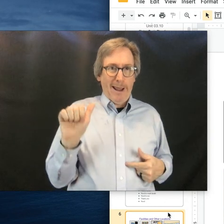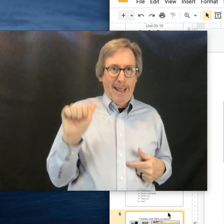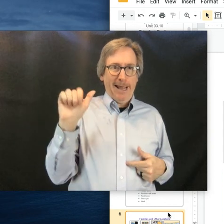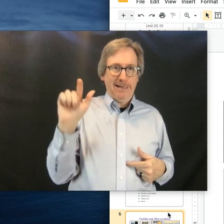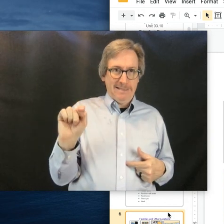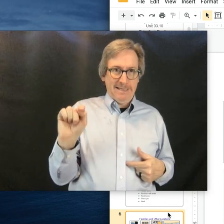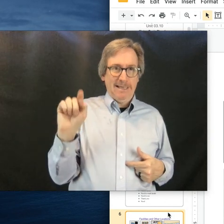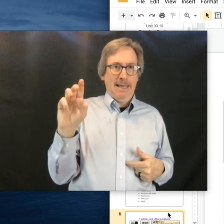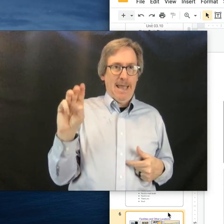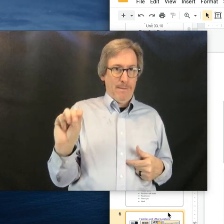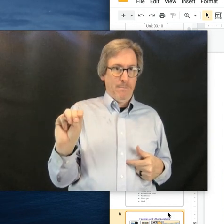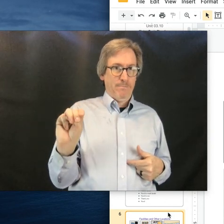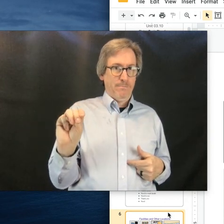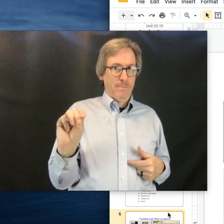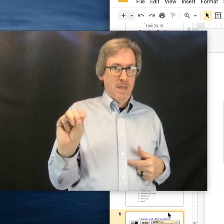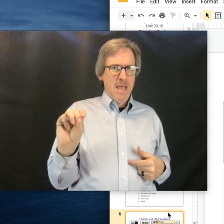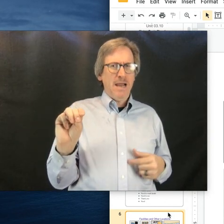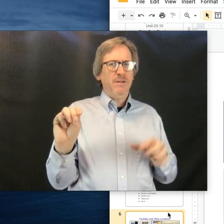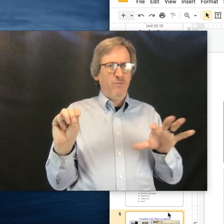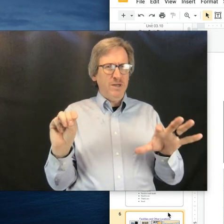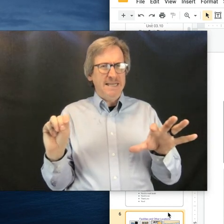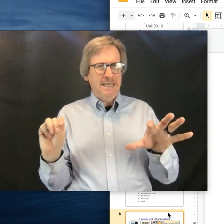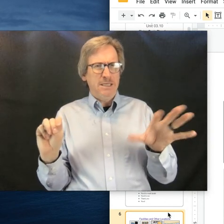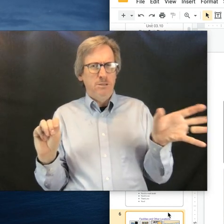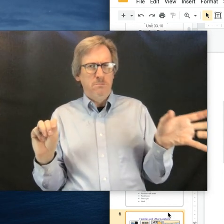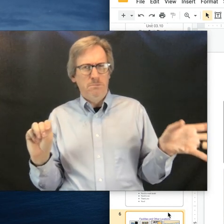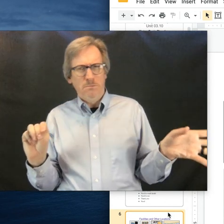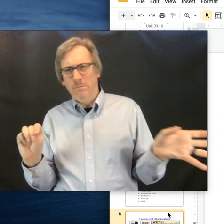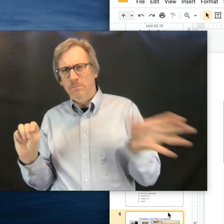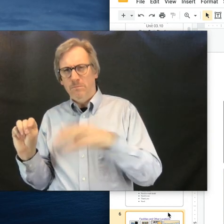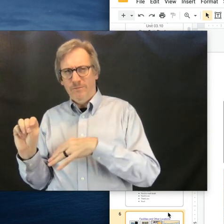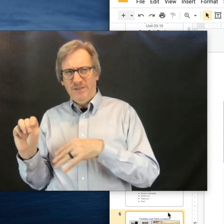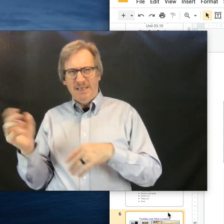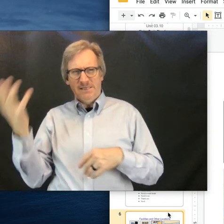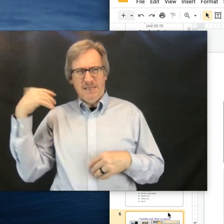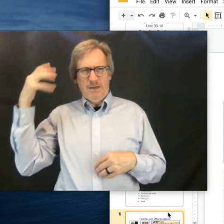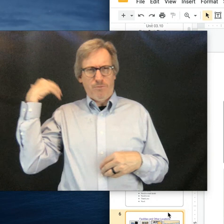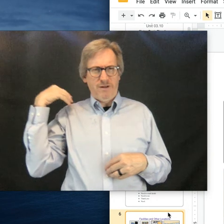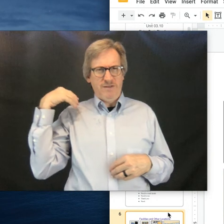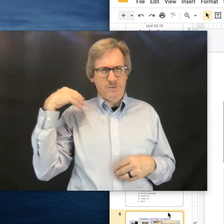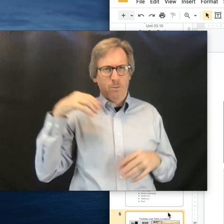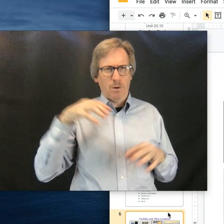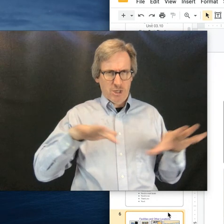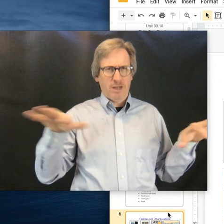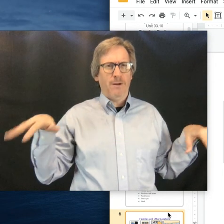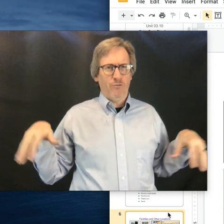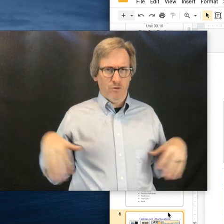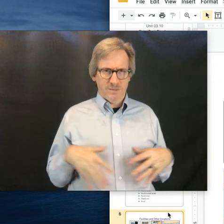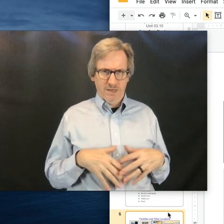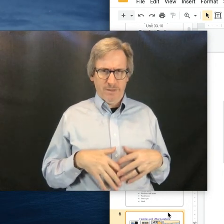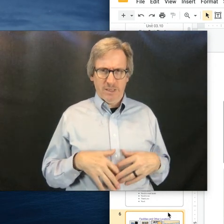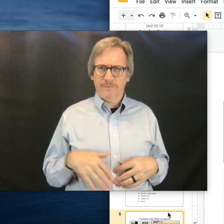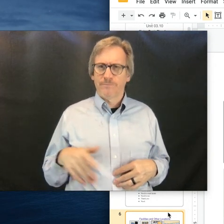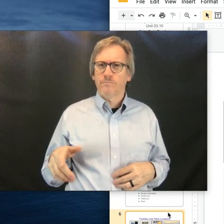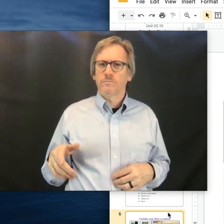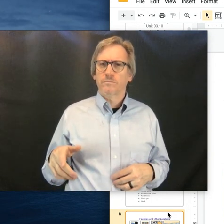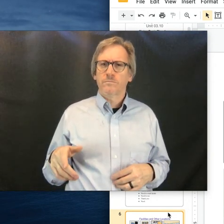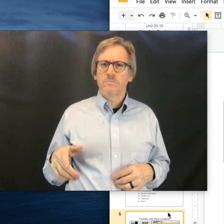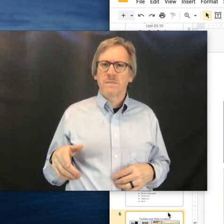or ATM. I believe we did these in a previous one when we were talking about rooms in a